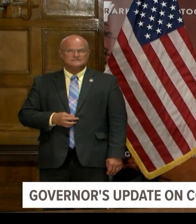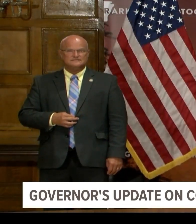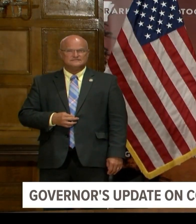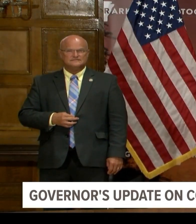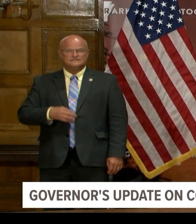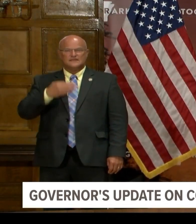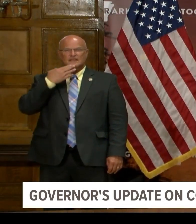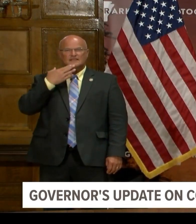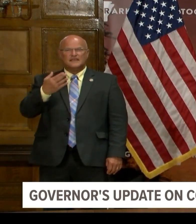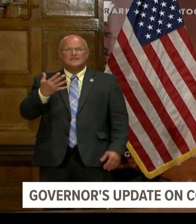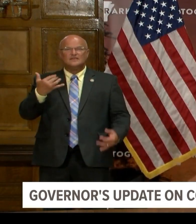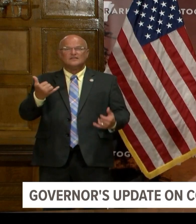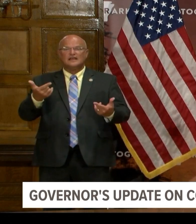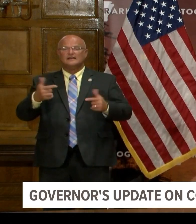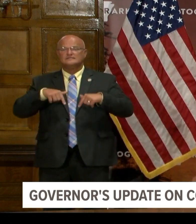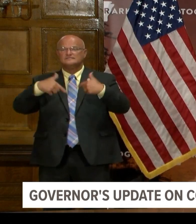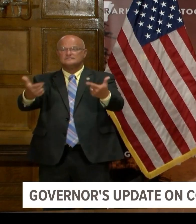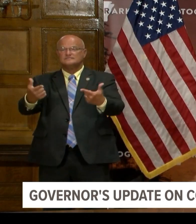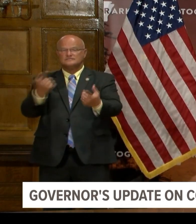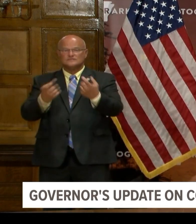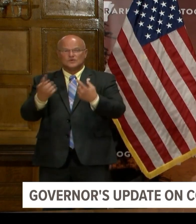Thank you, and with that, we'll take any questions.